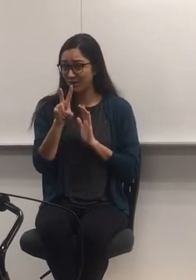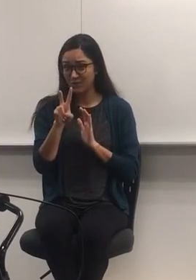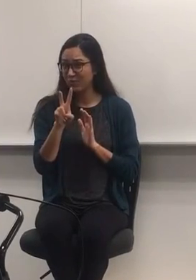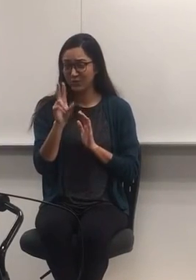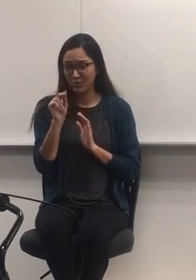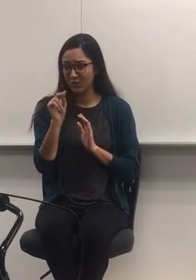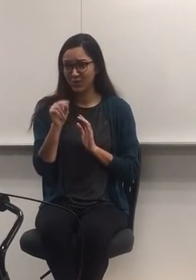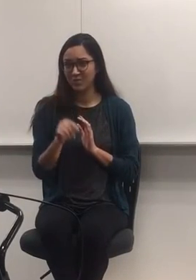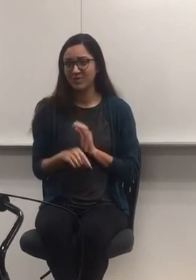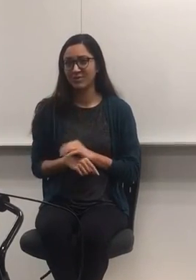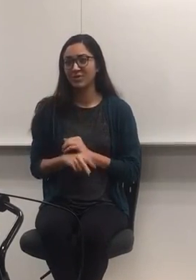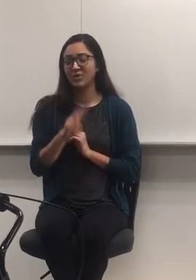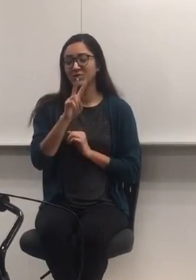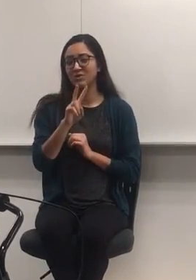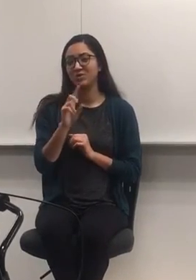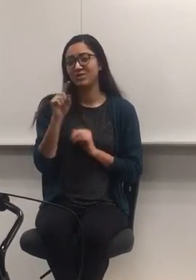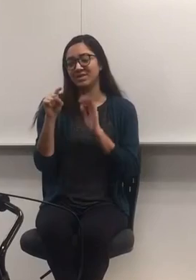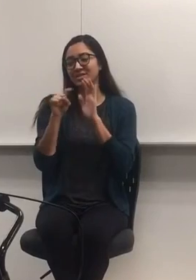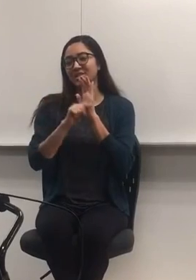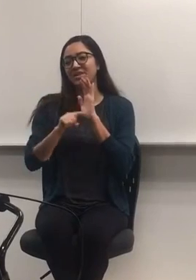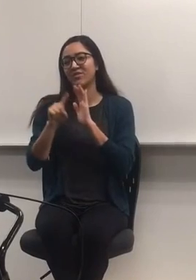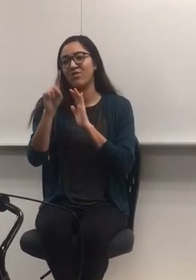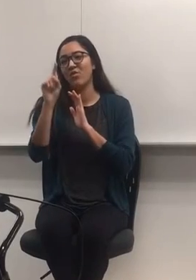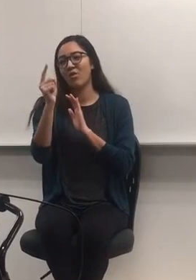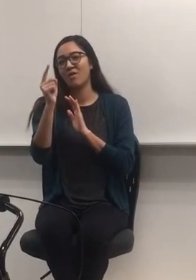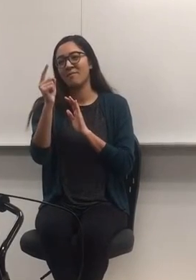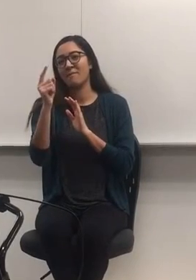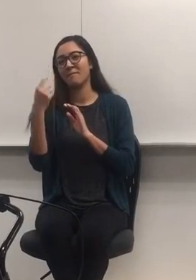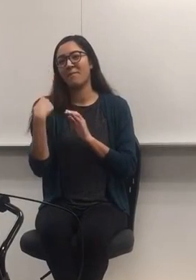2 to the negative 1 power is 1 over